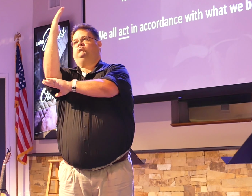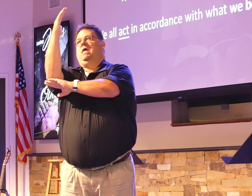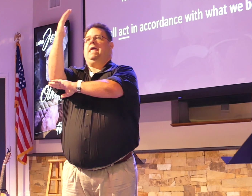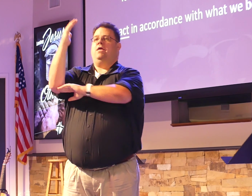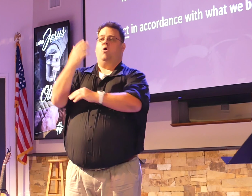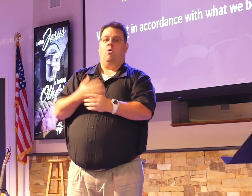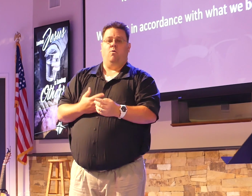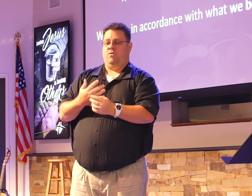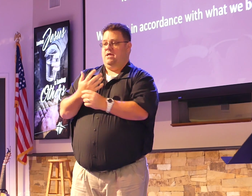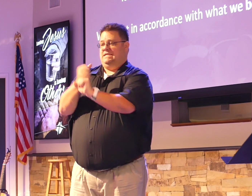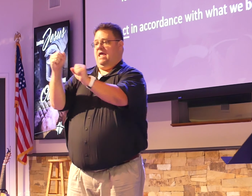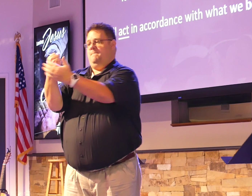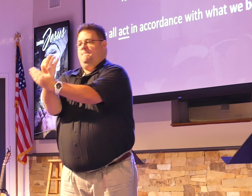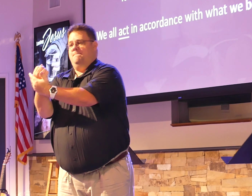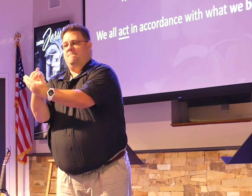And then there's other people who are all about saving souls.